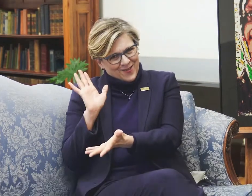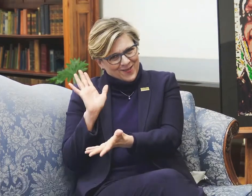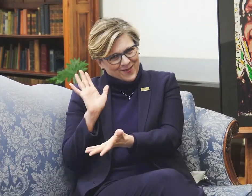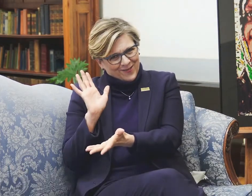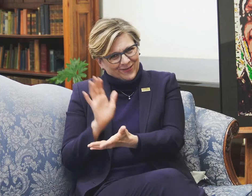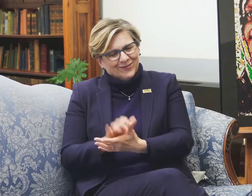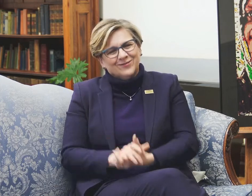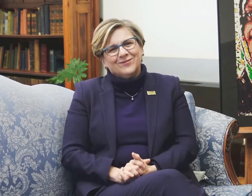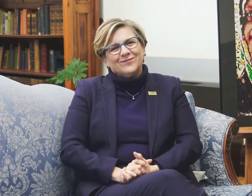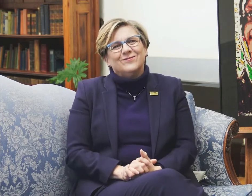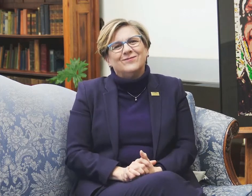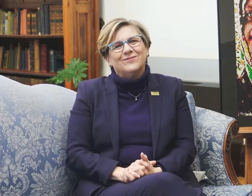those things we can let go of.